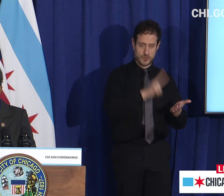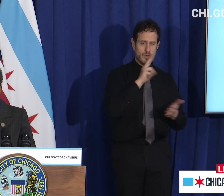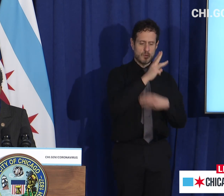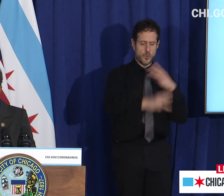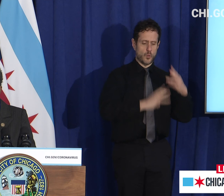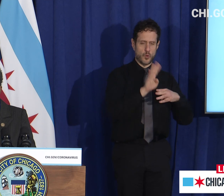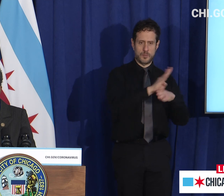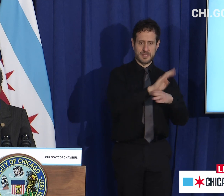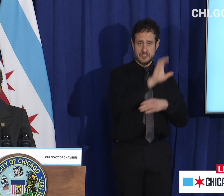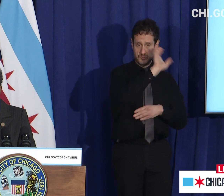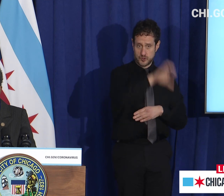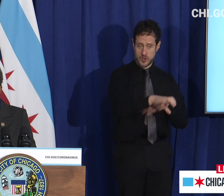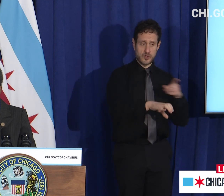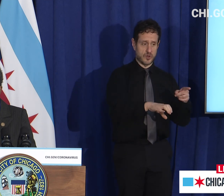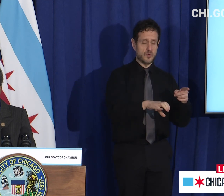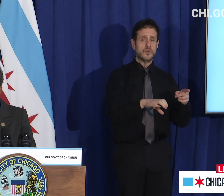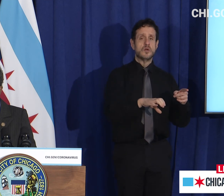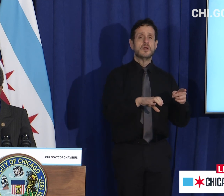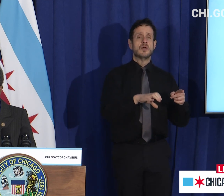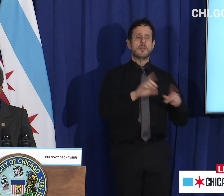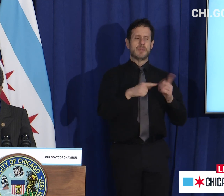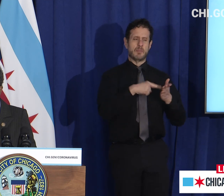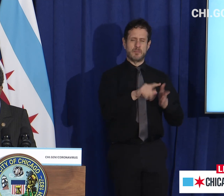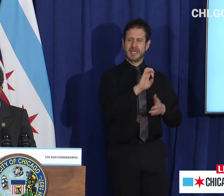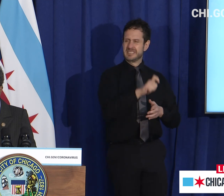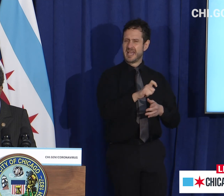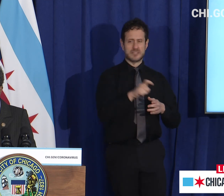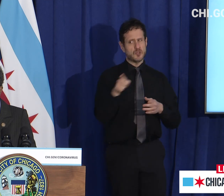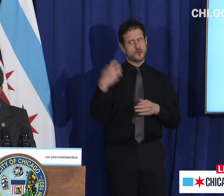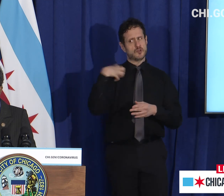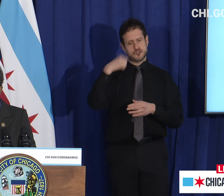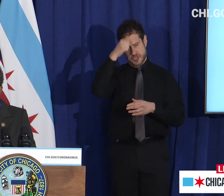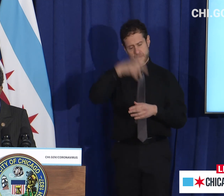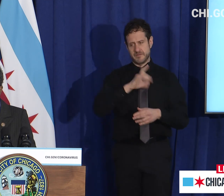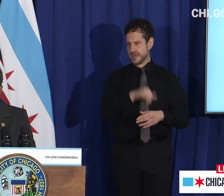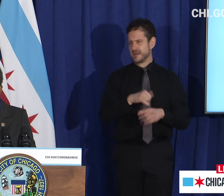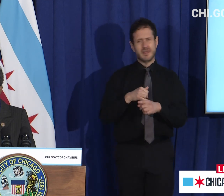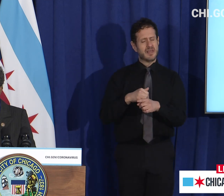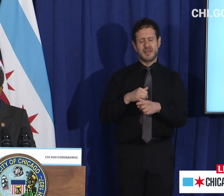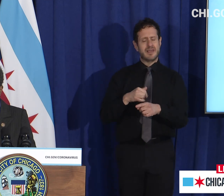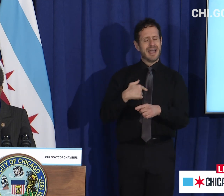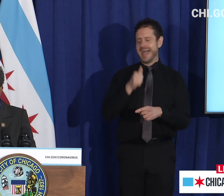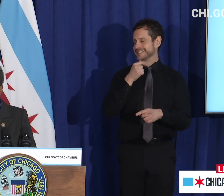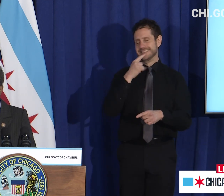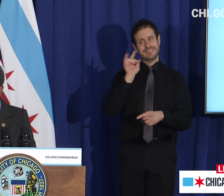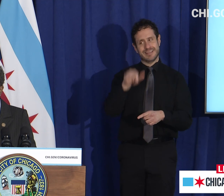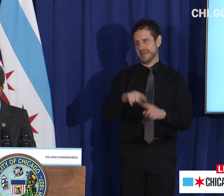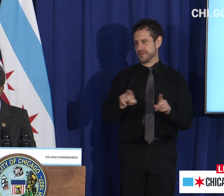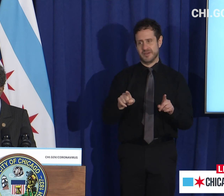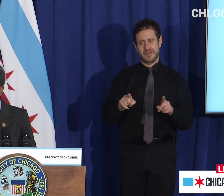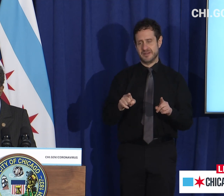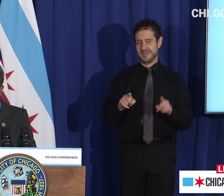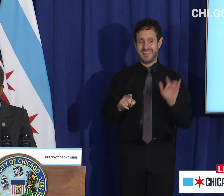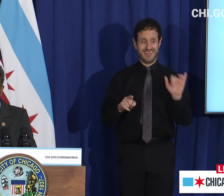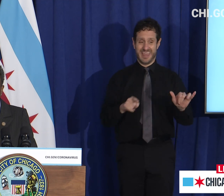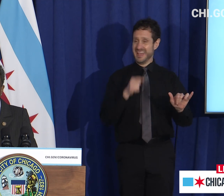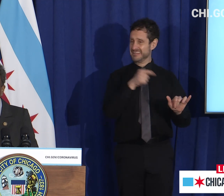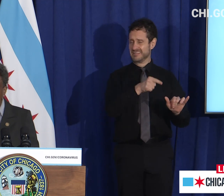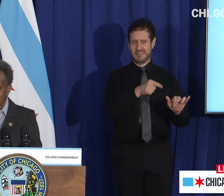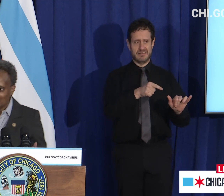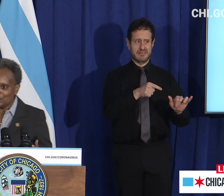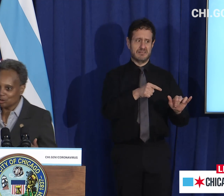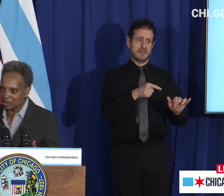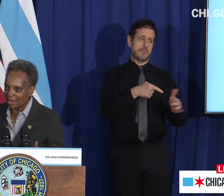organization, and you are the chairman of it. I don't remember that I said that, but we are way past that point.